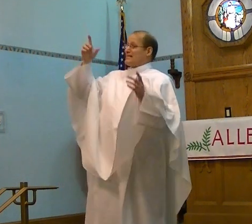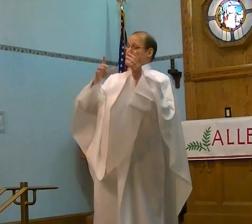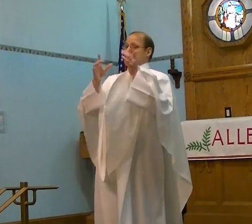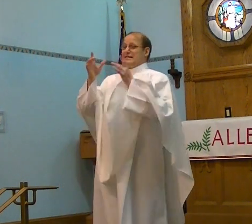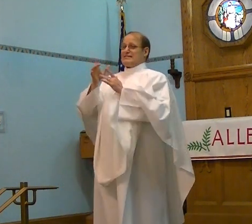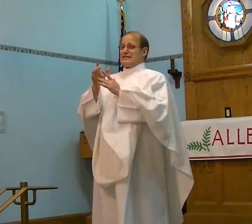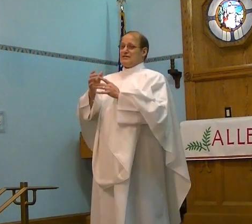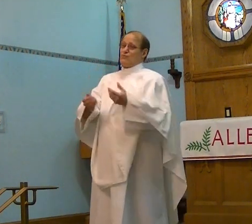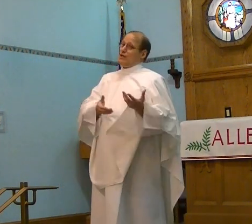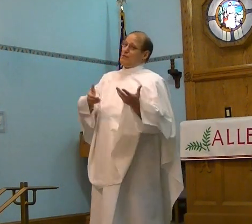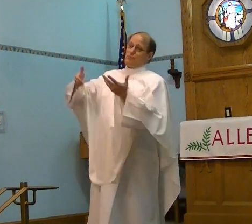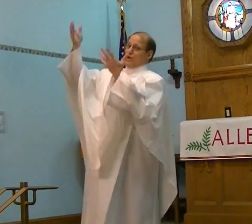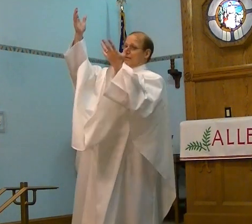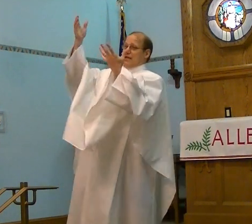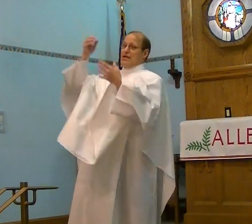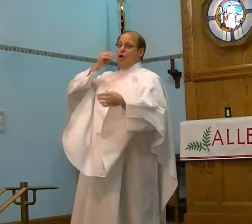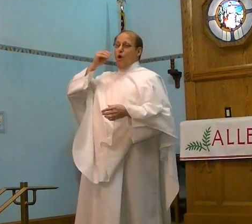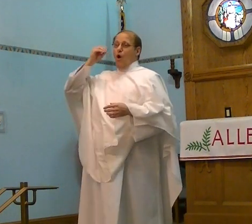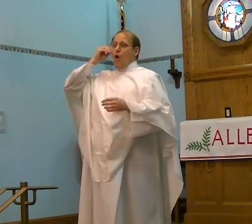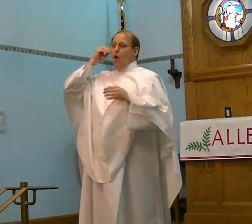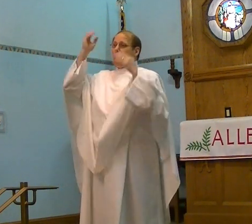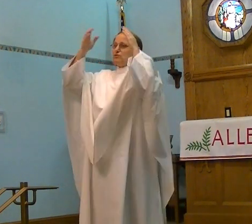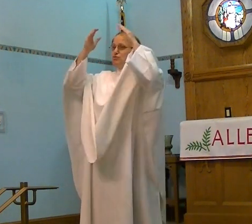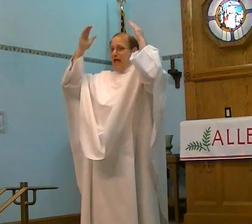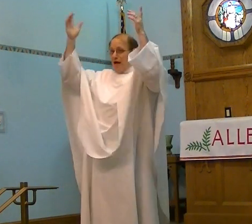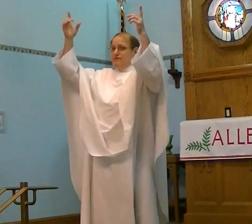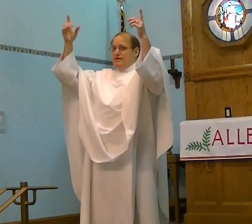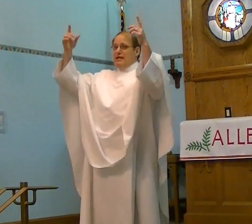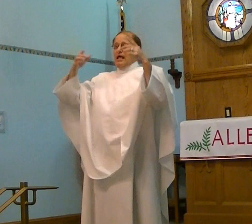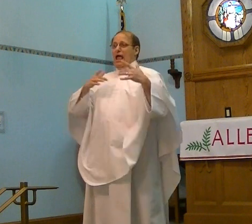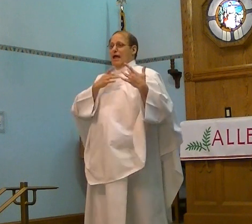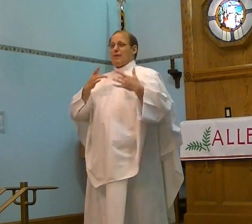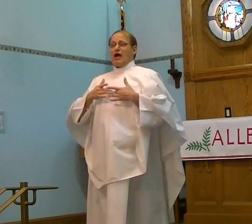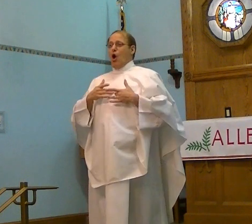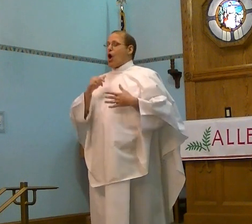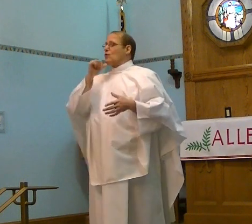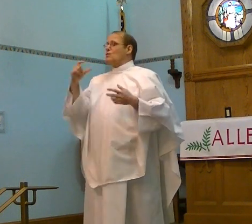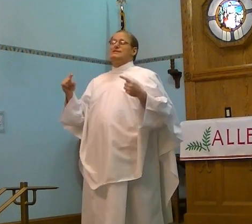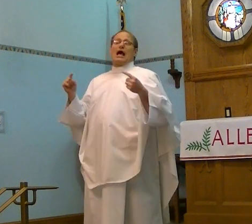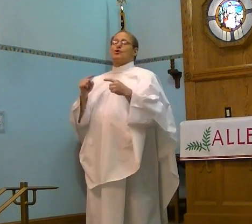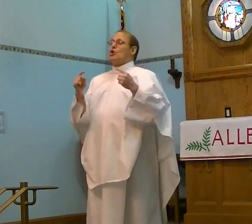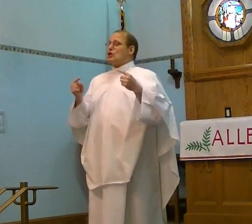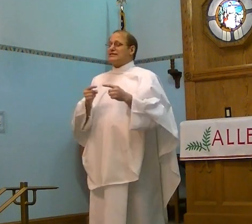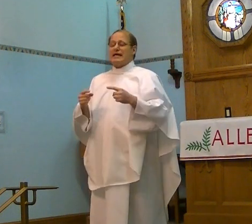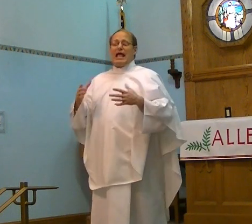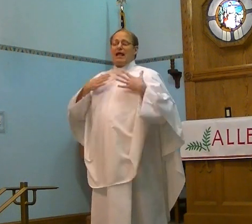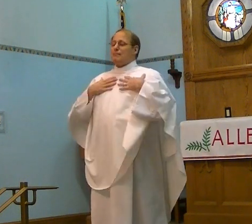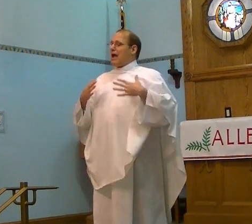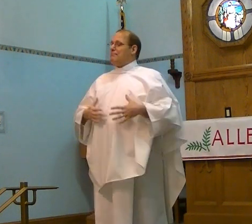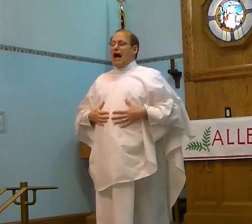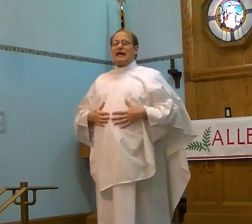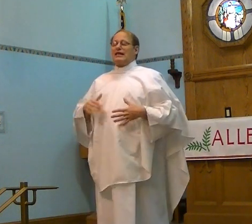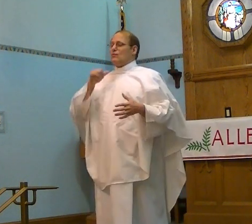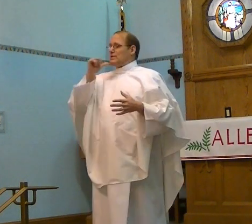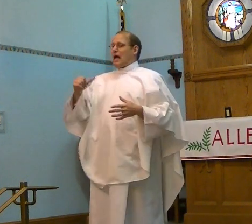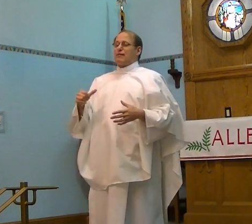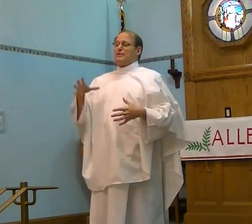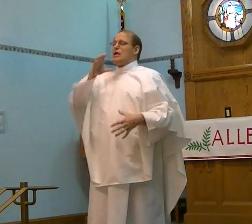Jesus will bring me home to heaven. And my heart will not hurt. And my body will not be